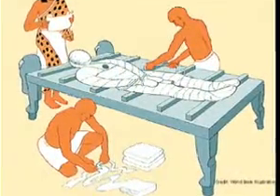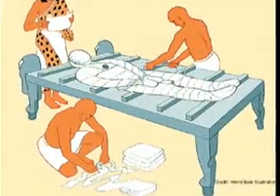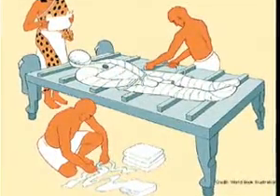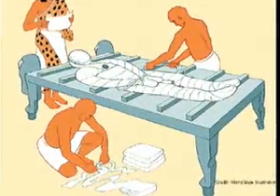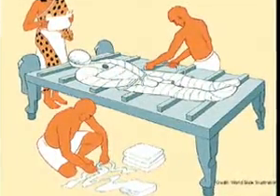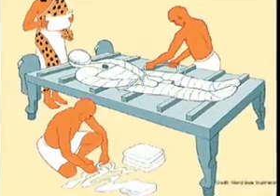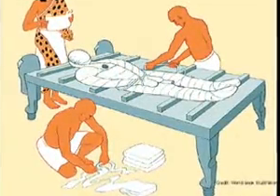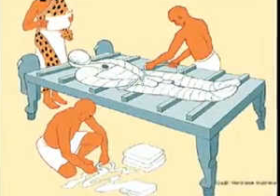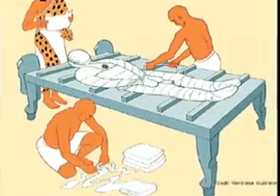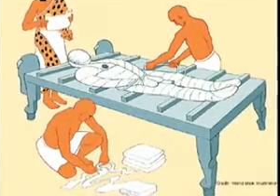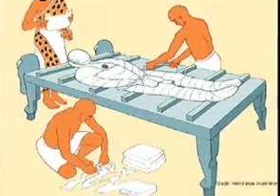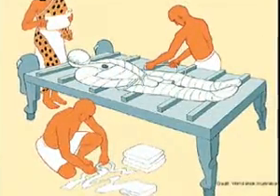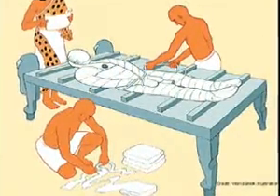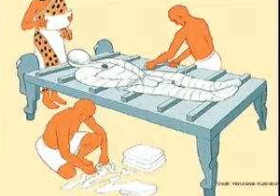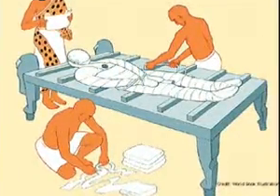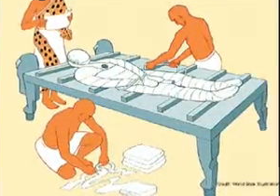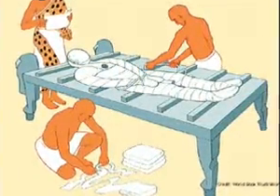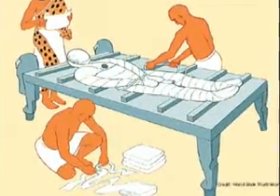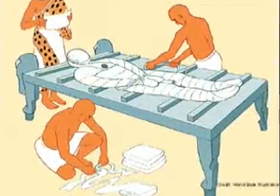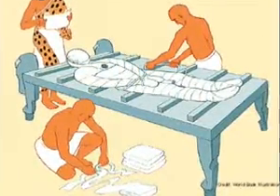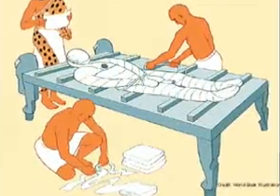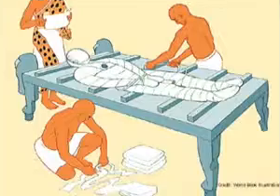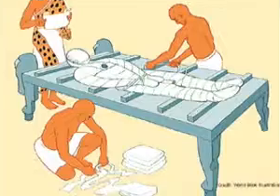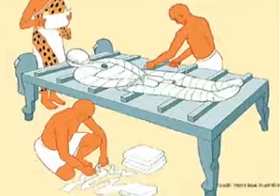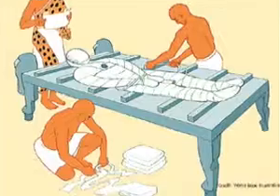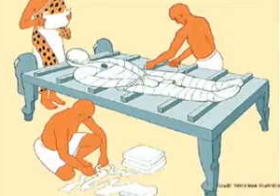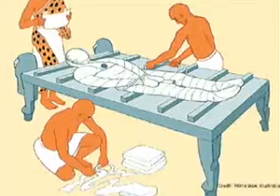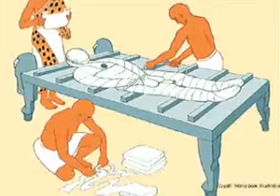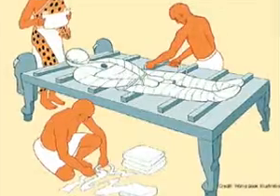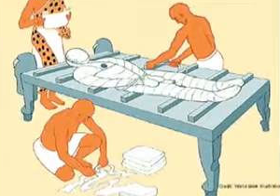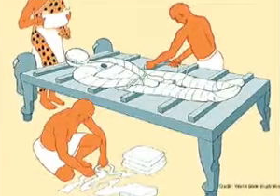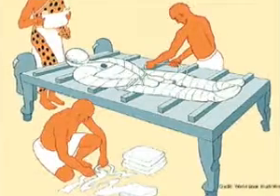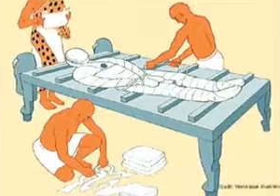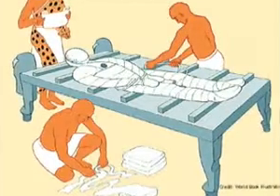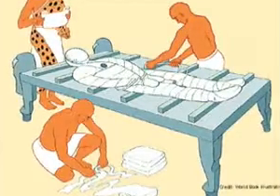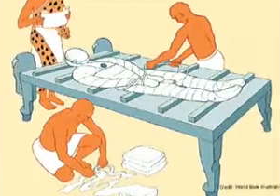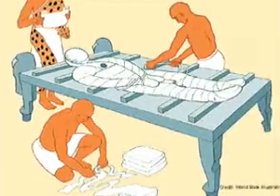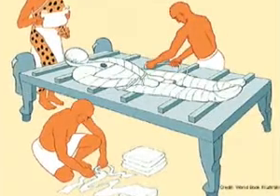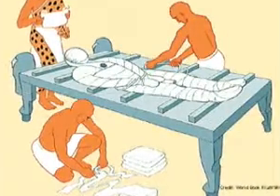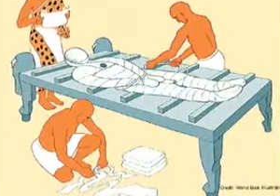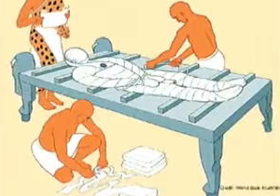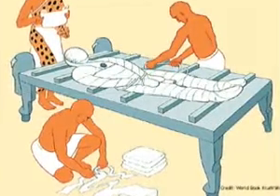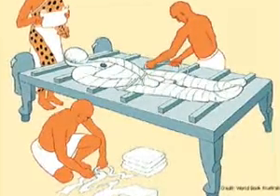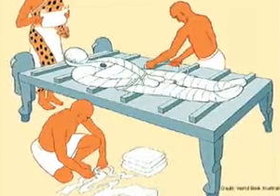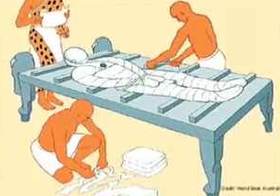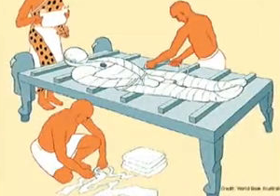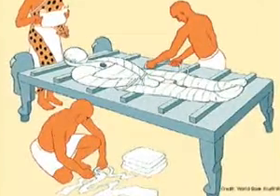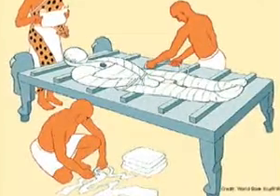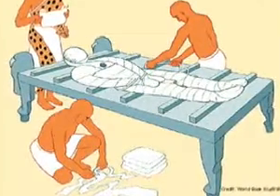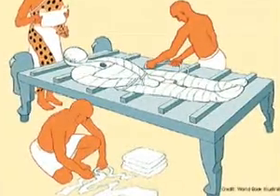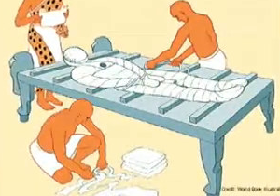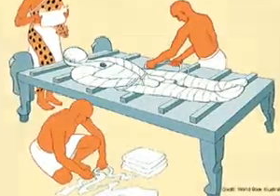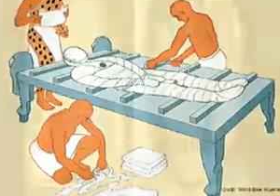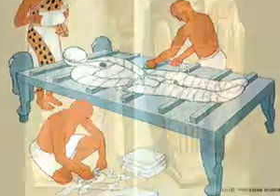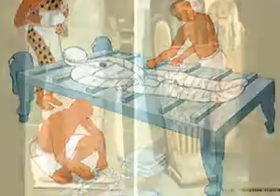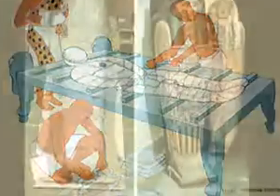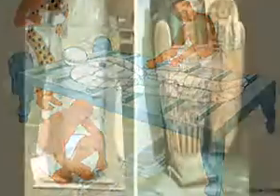drying period, the body would be sometimes stuffed with something like straw or linen